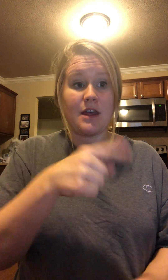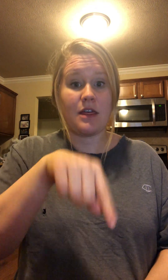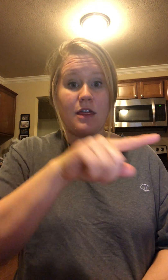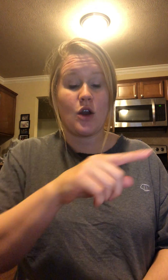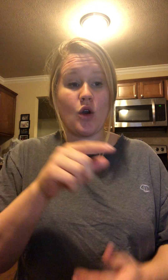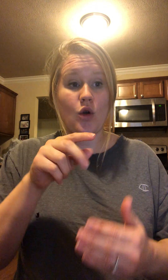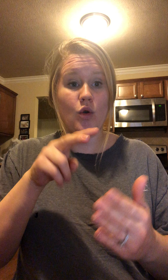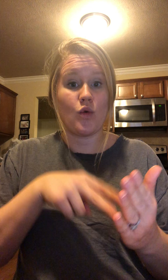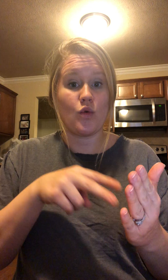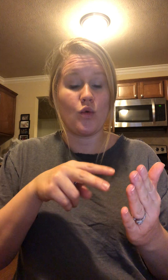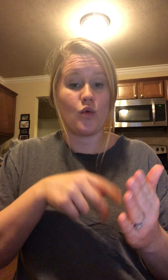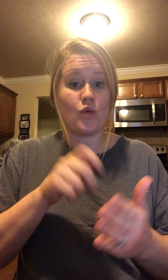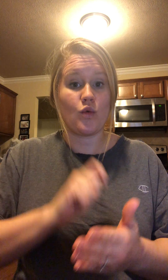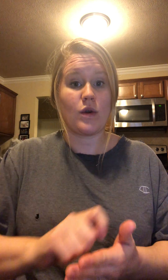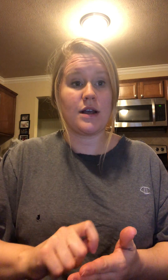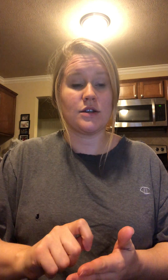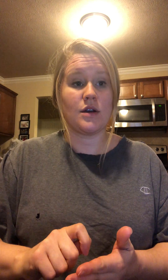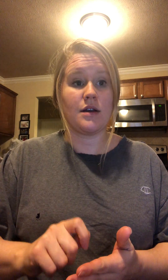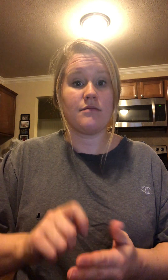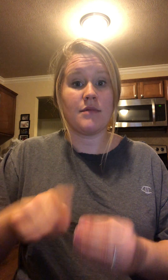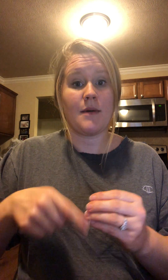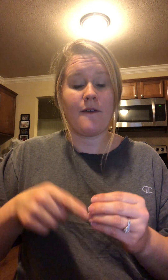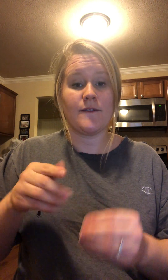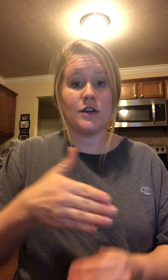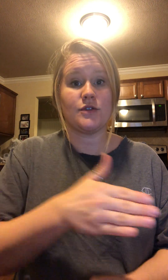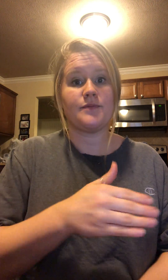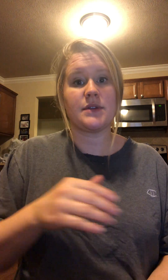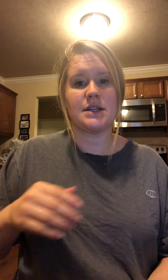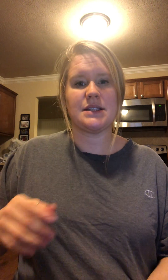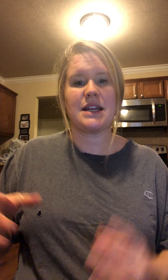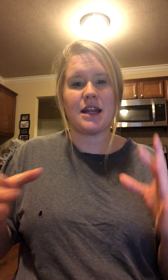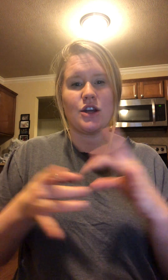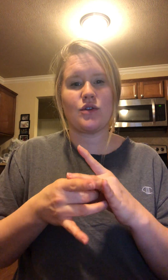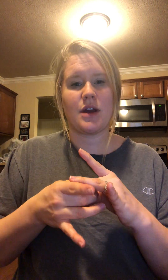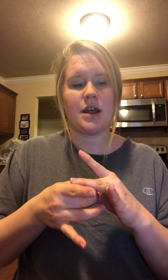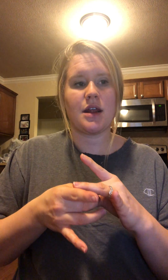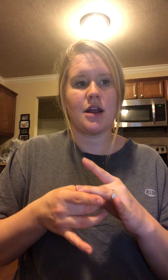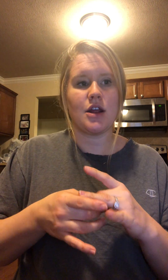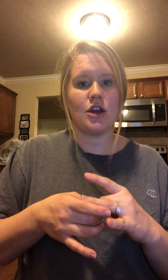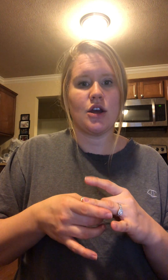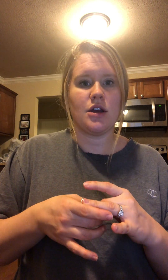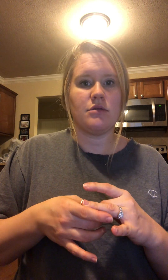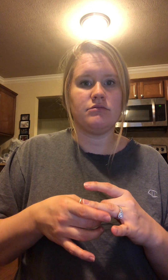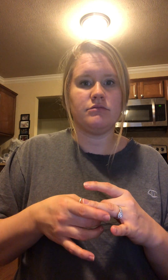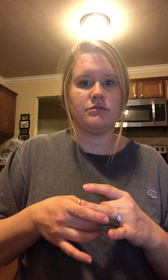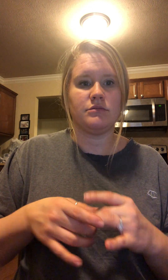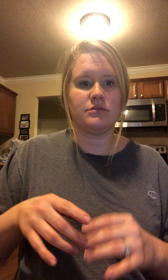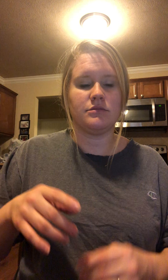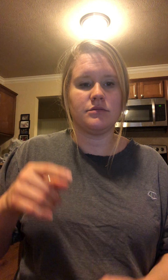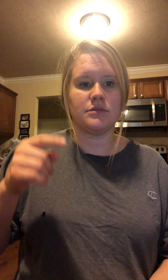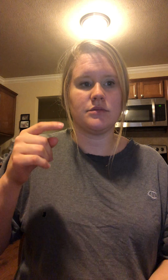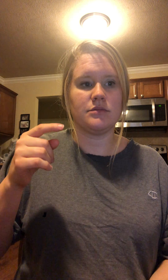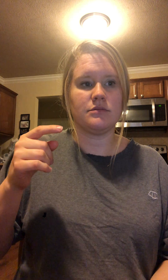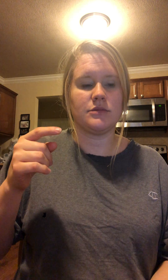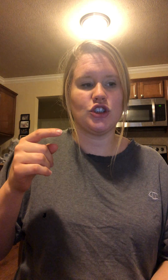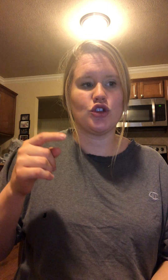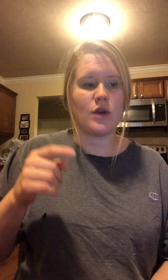is a strategy we often use throughout the year to keep learning cohesive for kindergarten